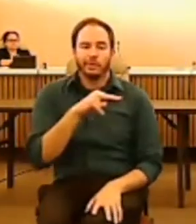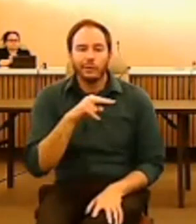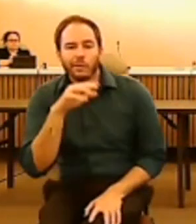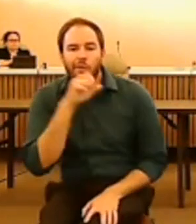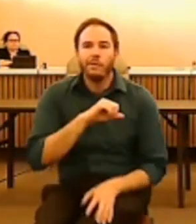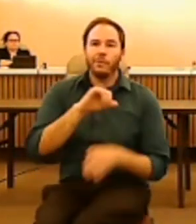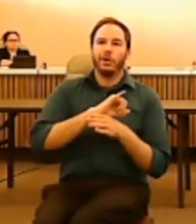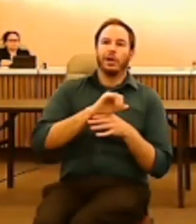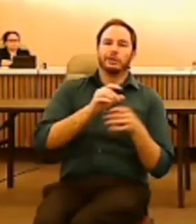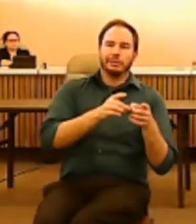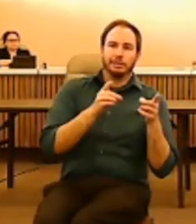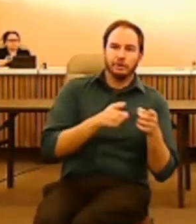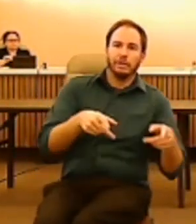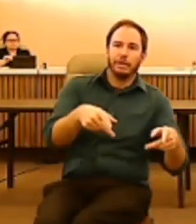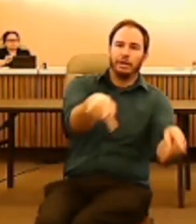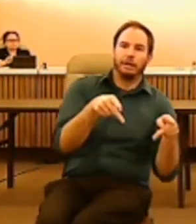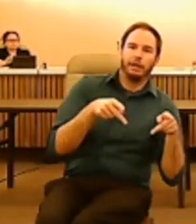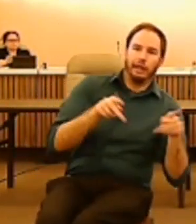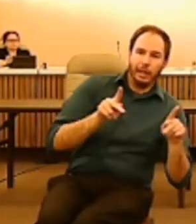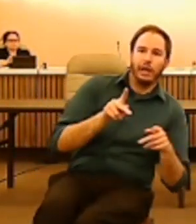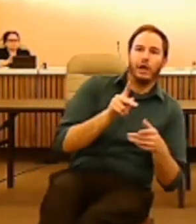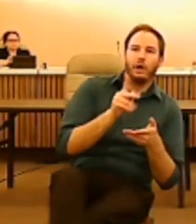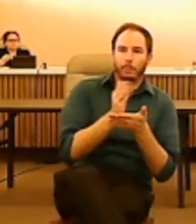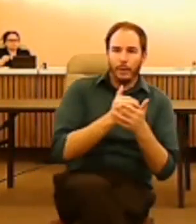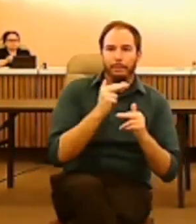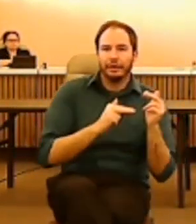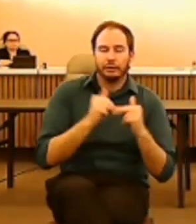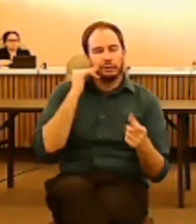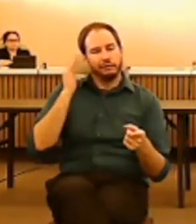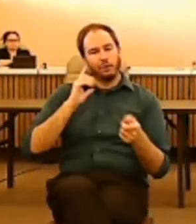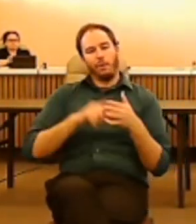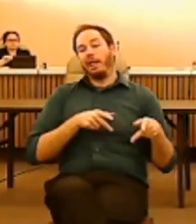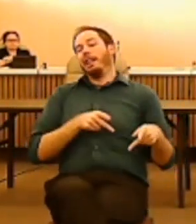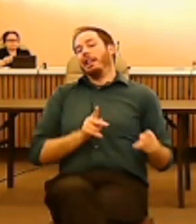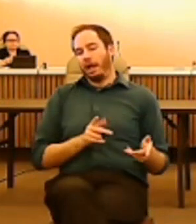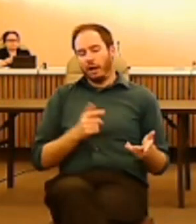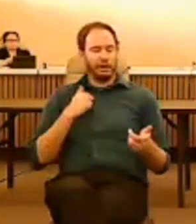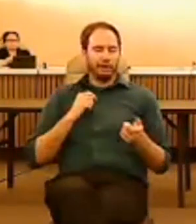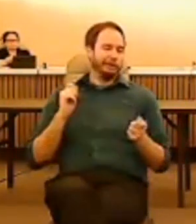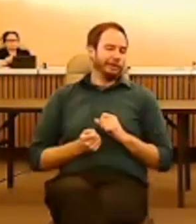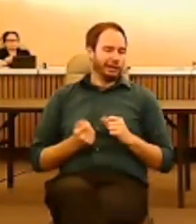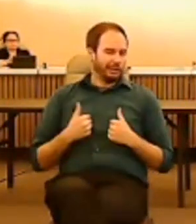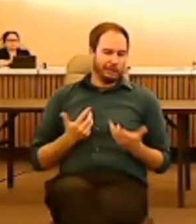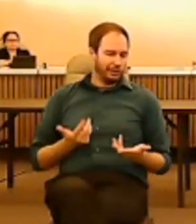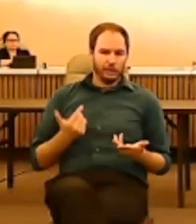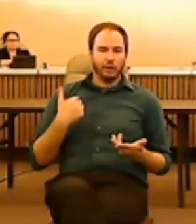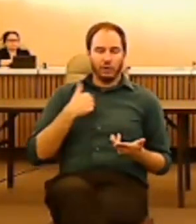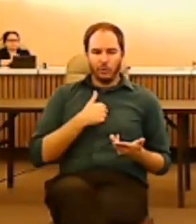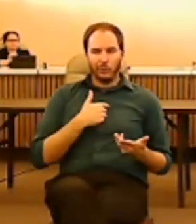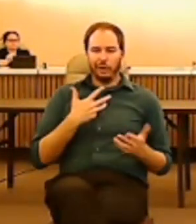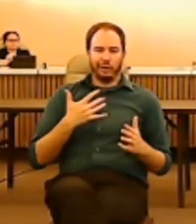it included apartment buildings because that's what was allowed at the time. That's one of the changes I'd like to make since we've pulled them out